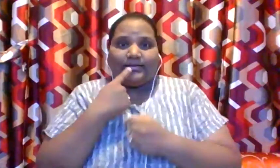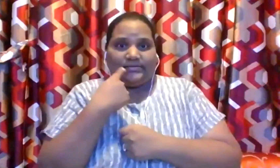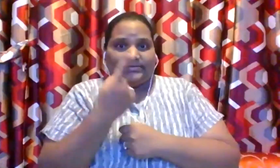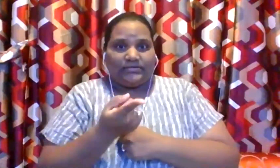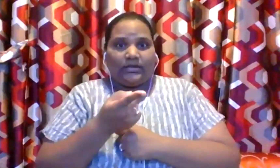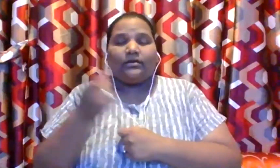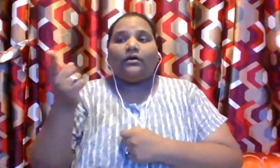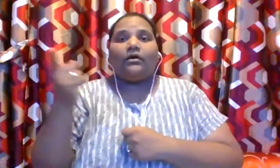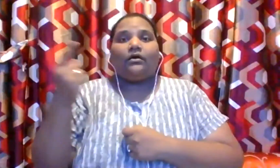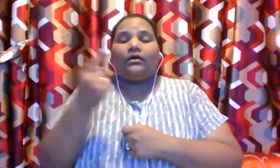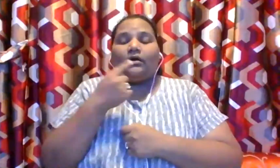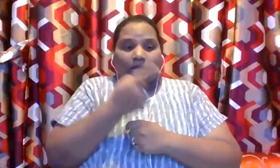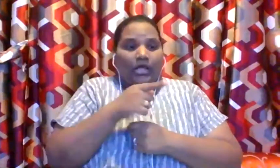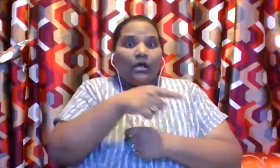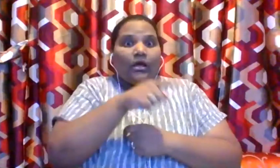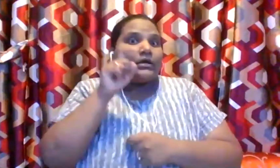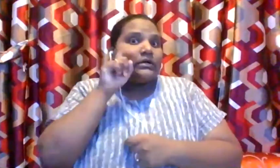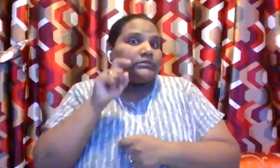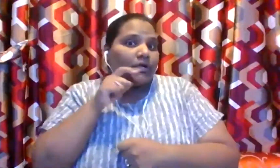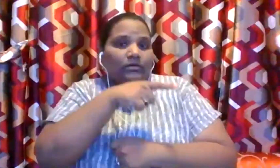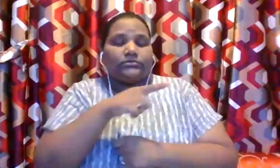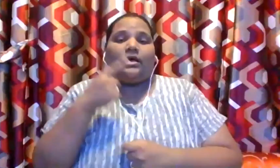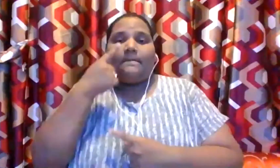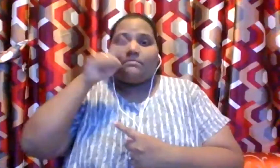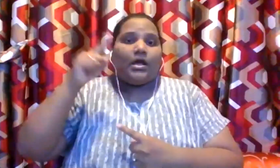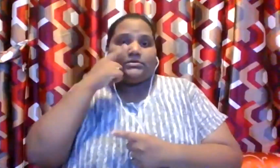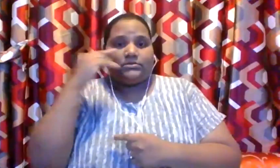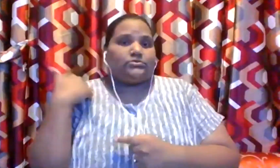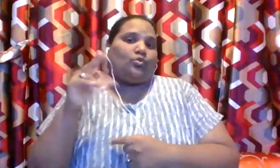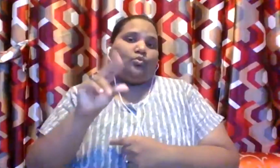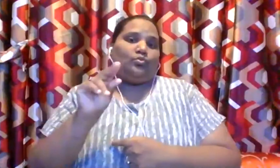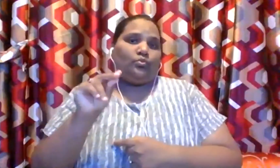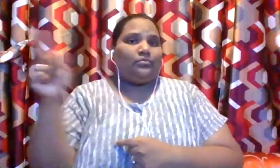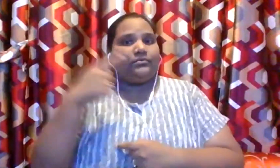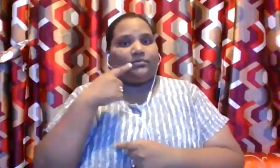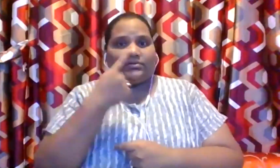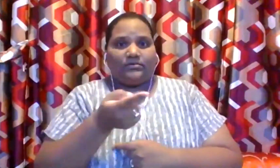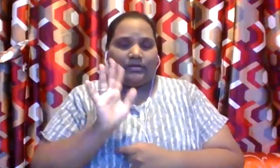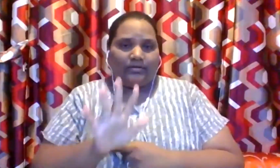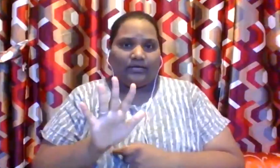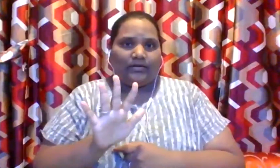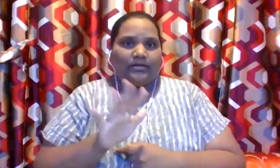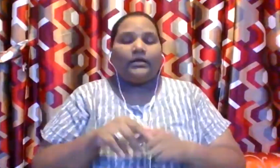your mothers and sisters. Is this a thing to be told in a scripture? Tell me